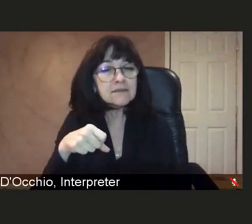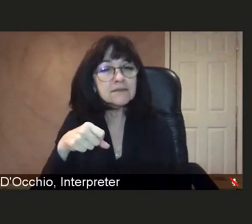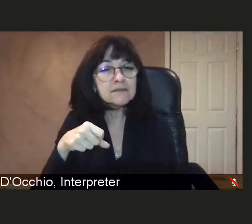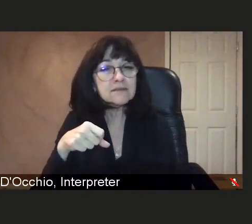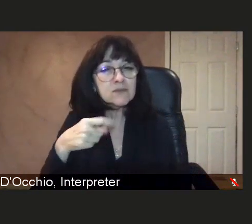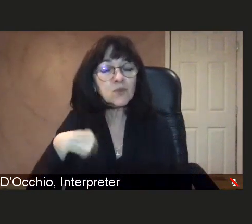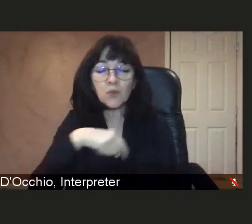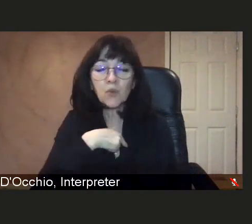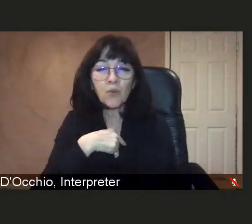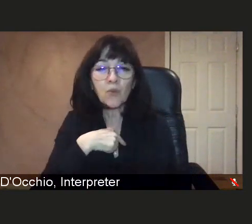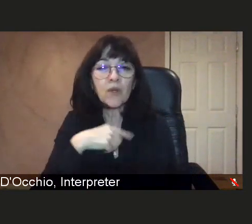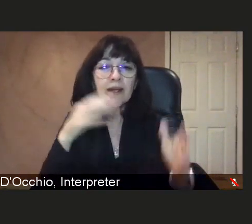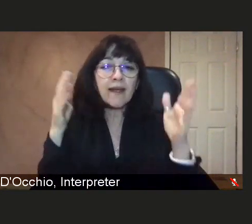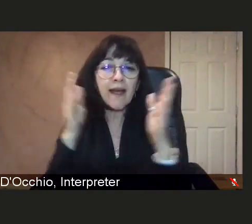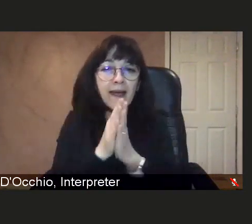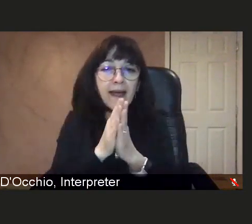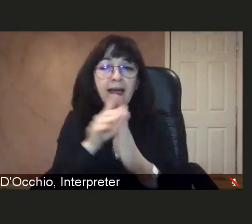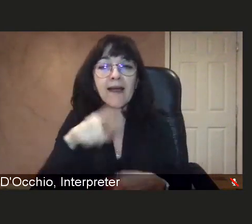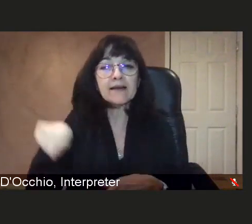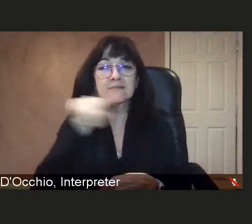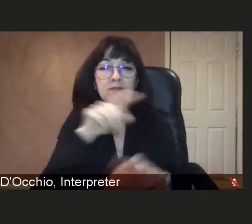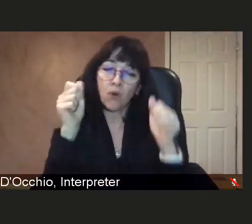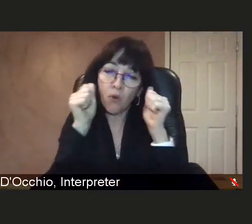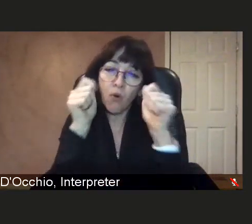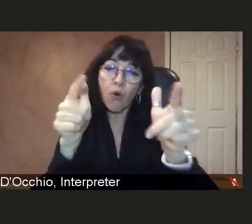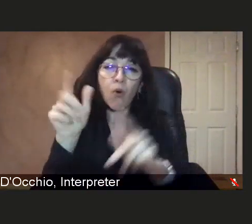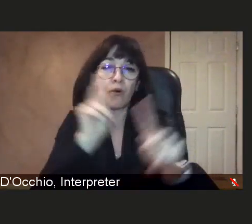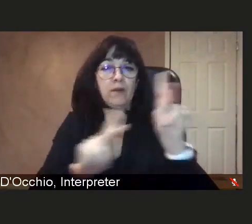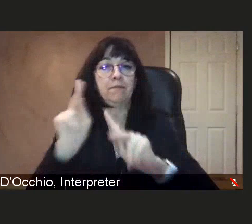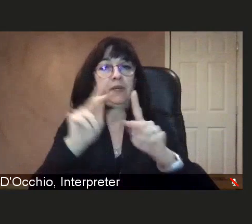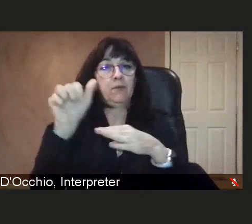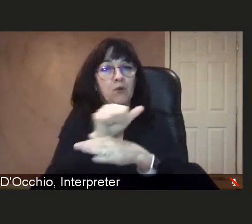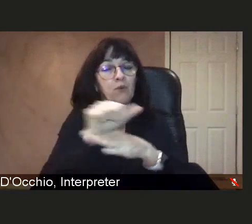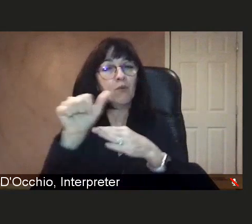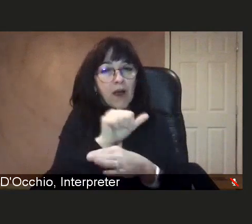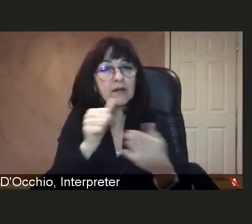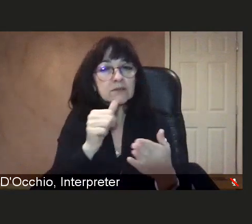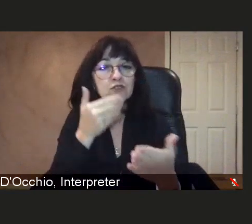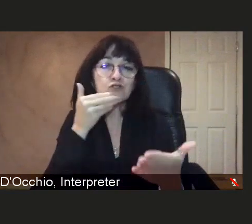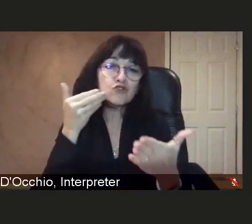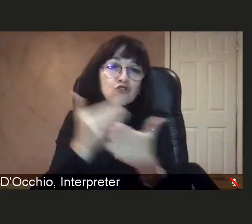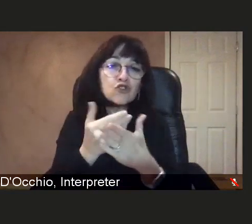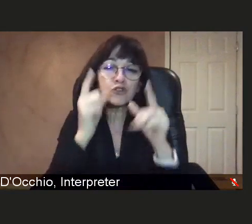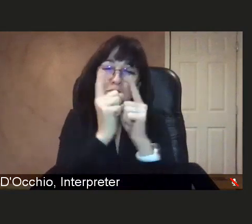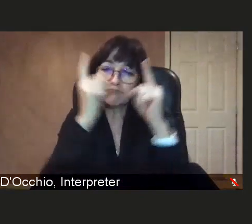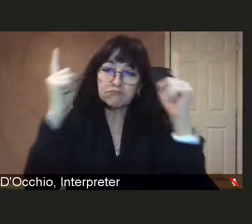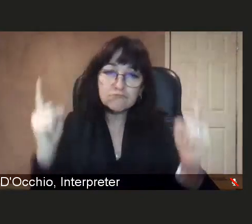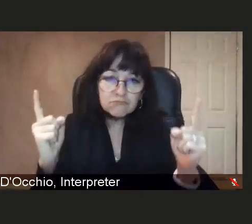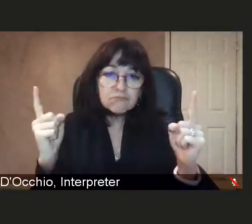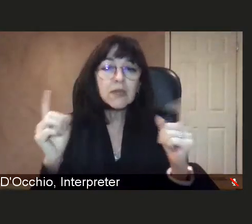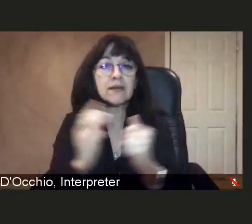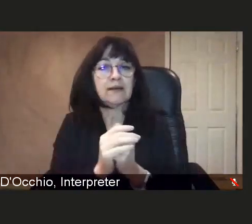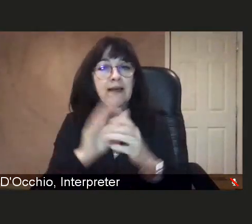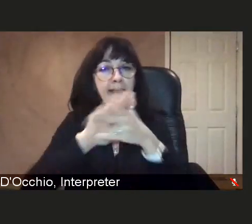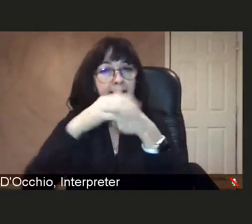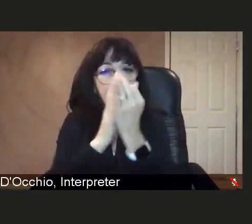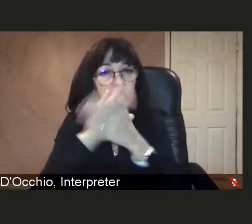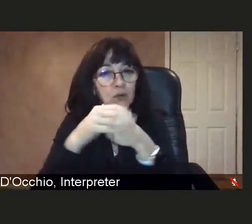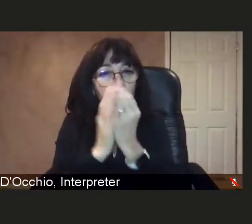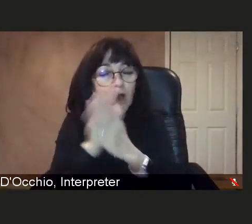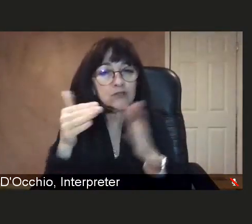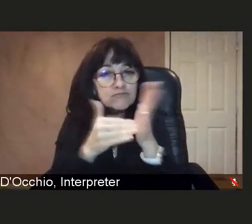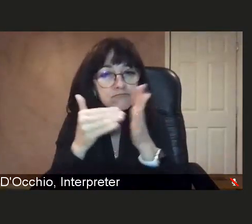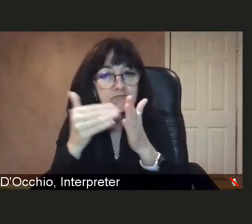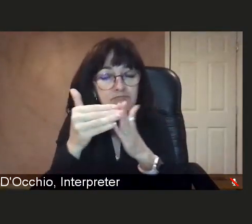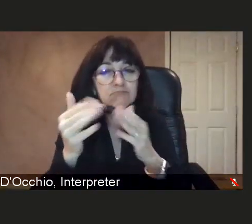all people, to practice good social and physical distancing, hand washing, and to let us